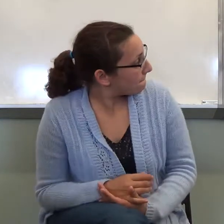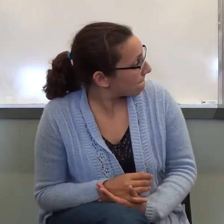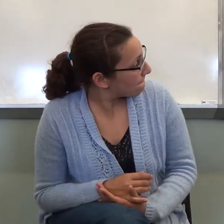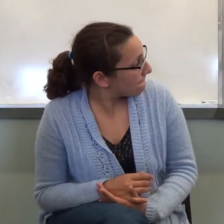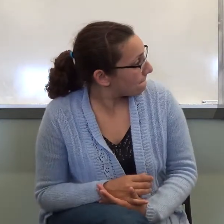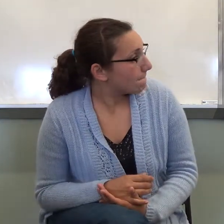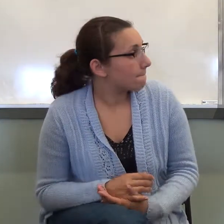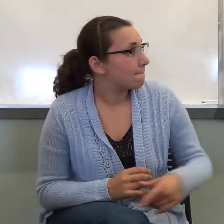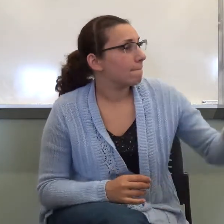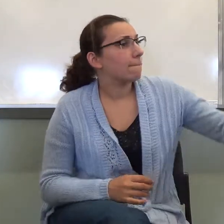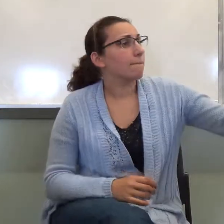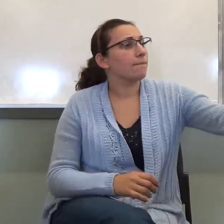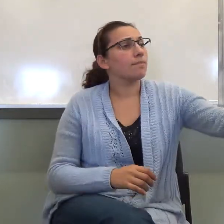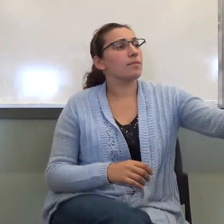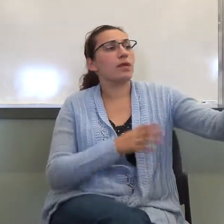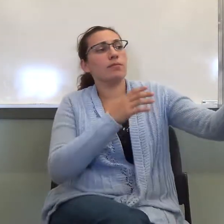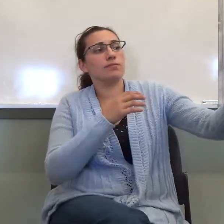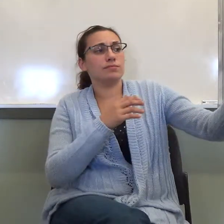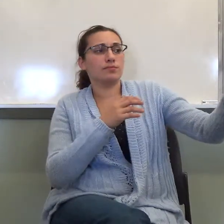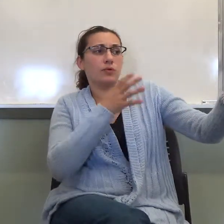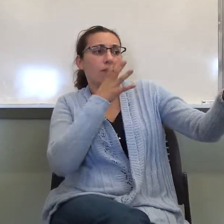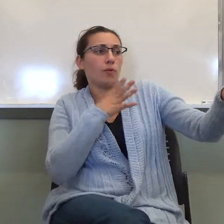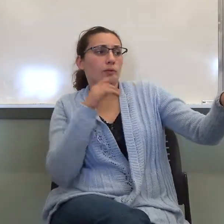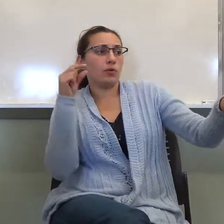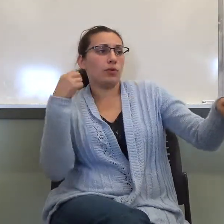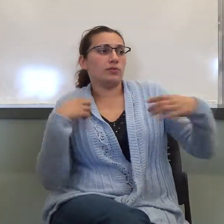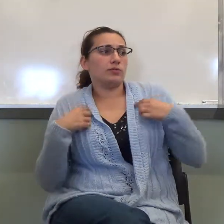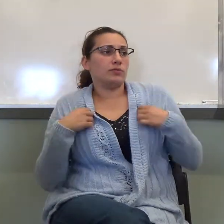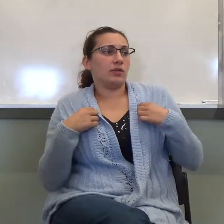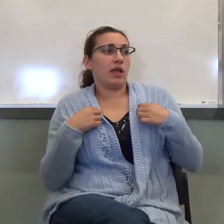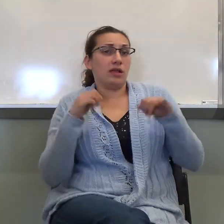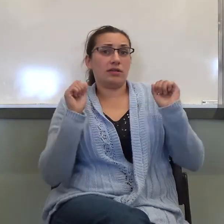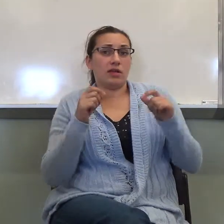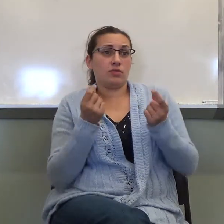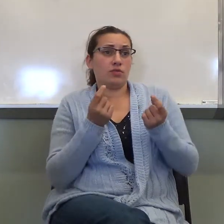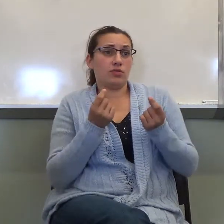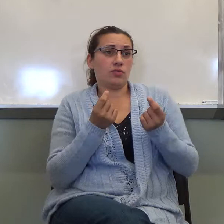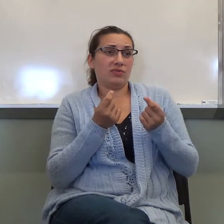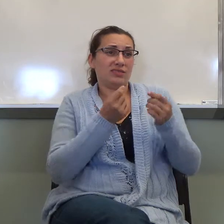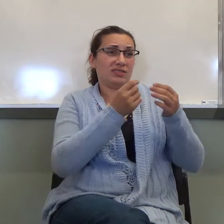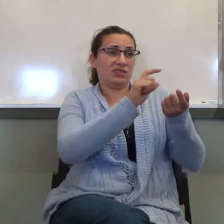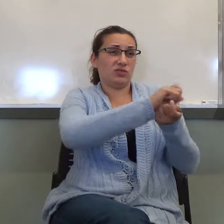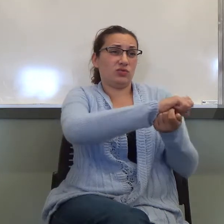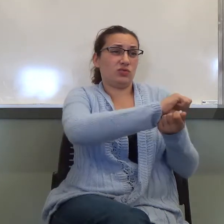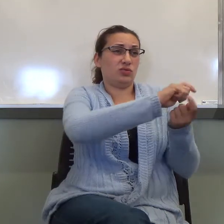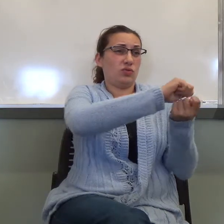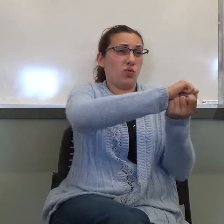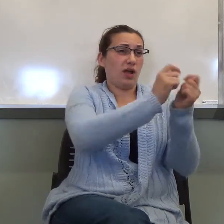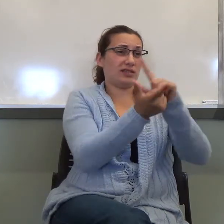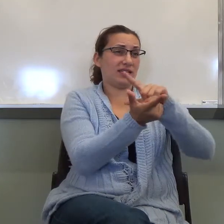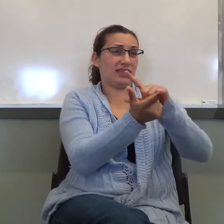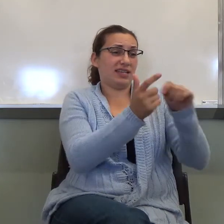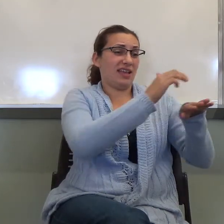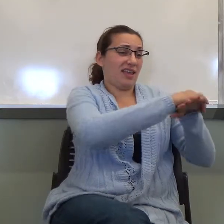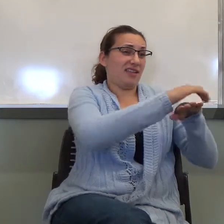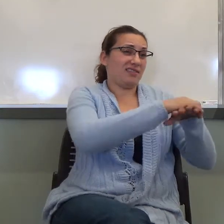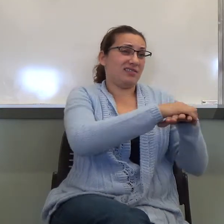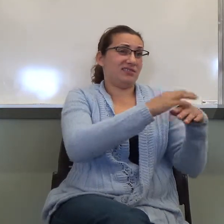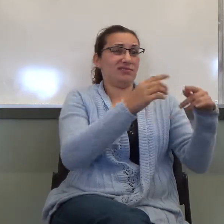Can you do one from translating the English phrases? Sure. Maybe number 88?